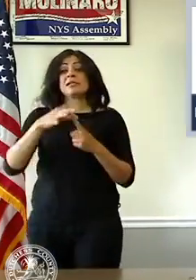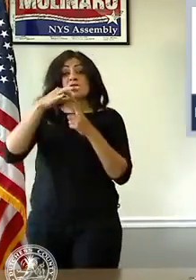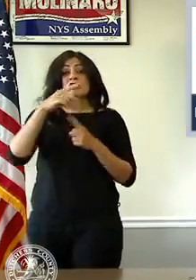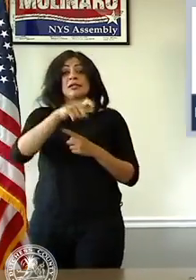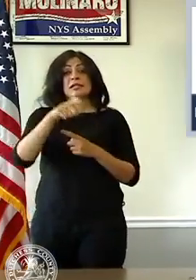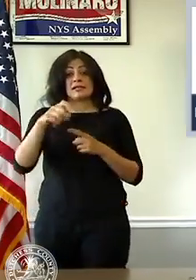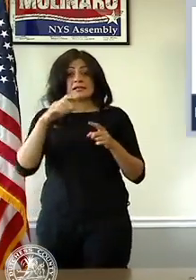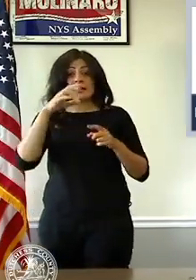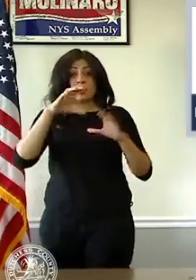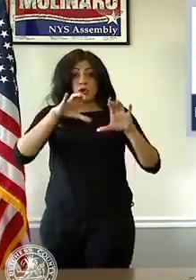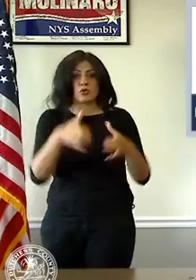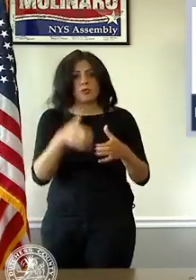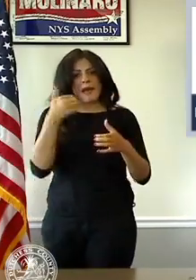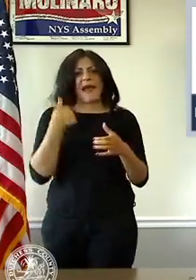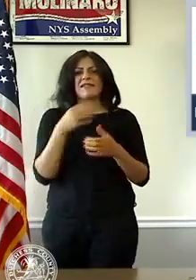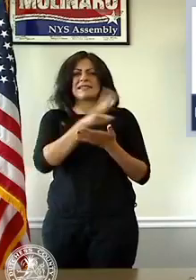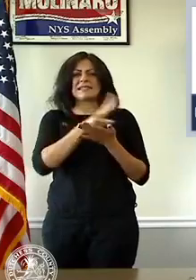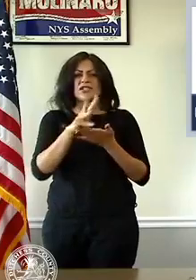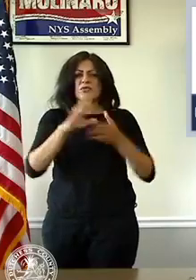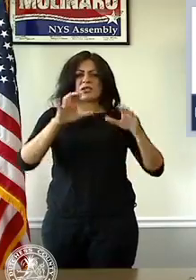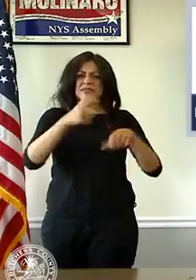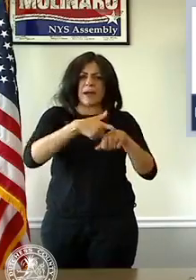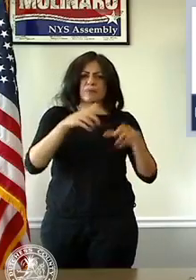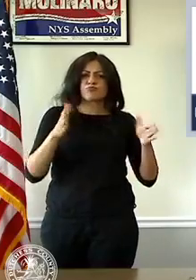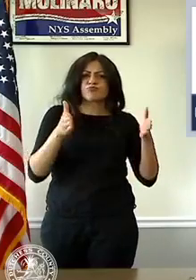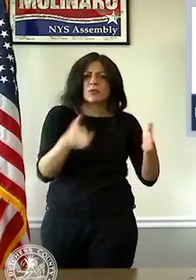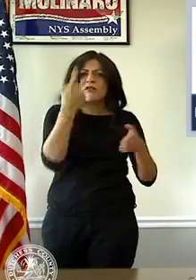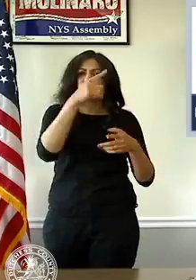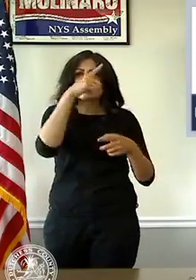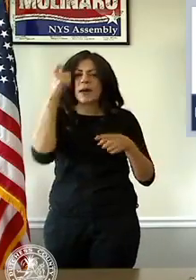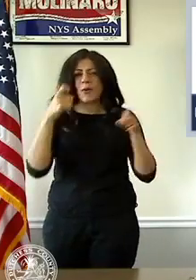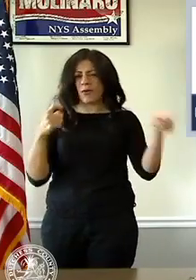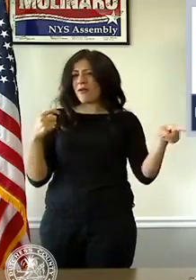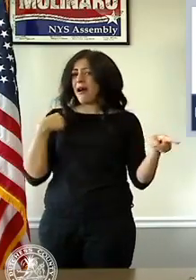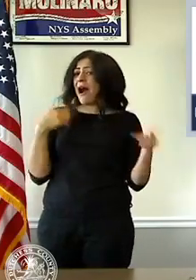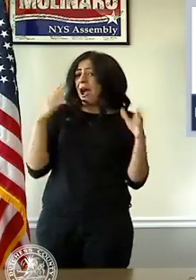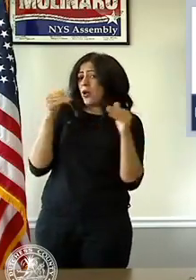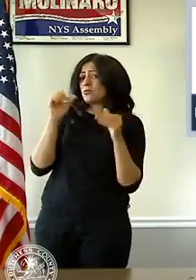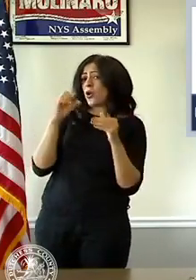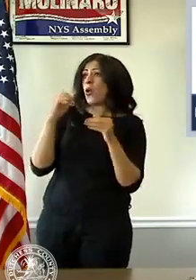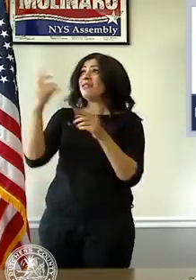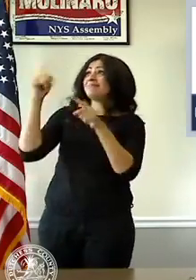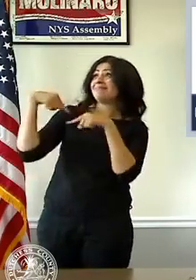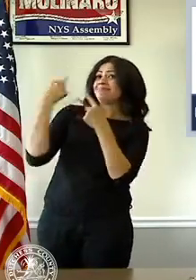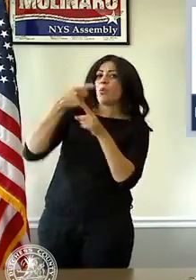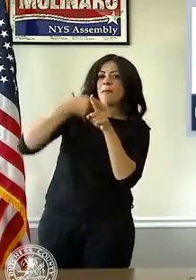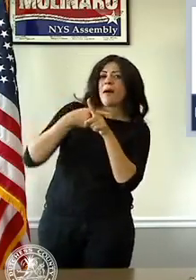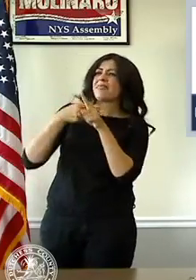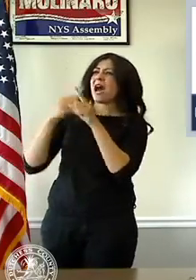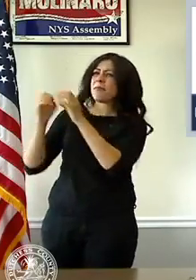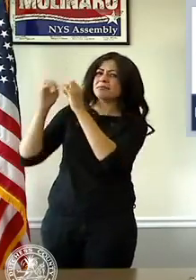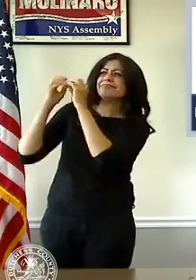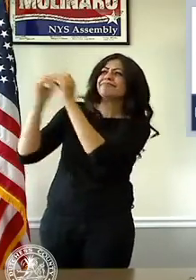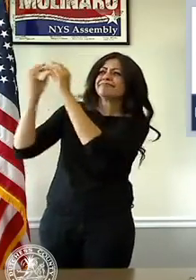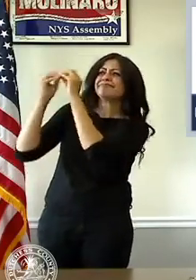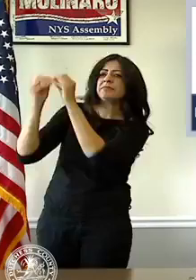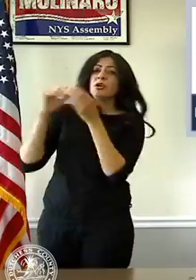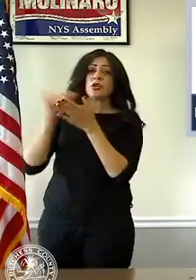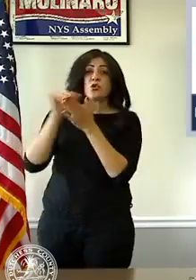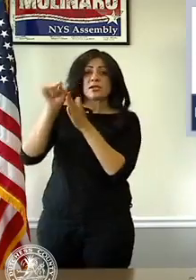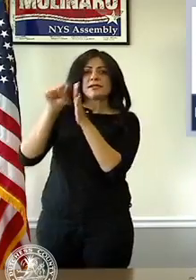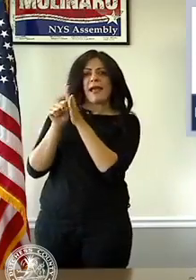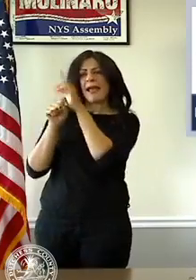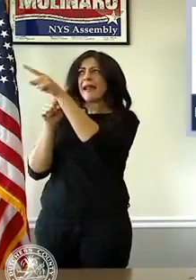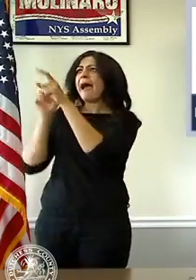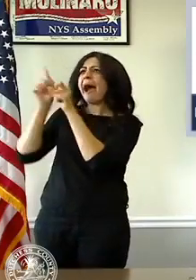session for summer? I hope so. And what I will tell you is that for 4 weeks, I have asked the state of New York to develop a set of plans,